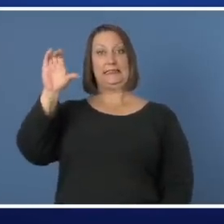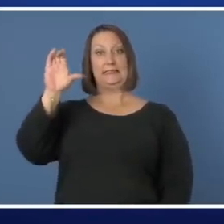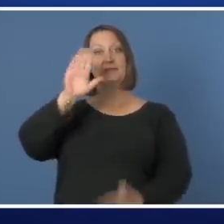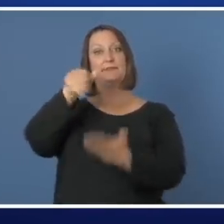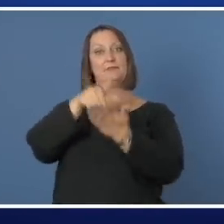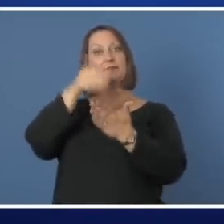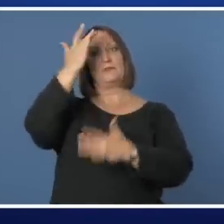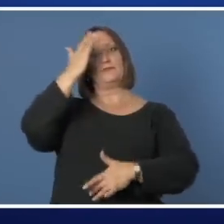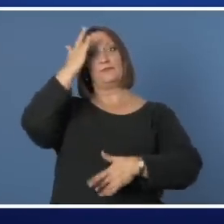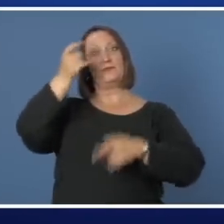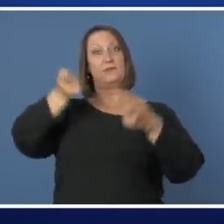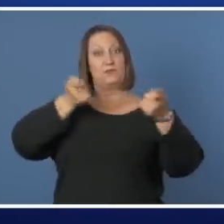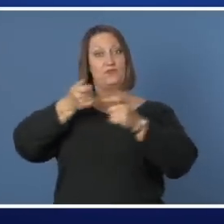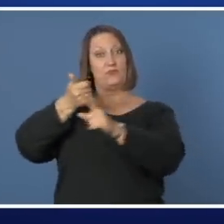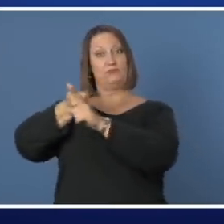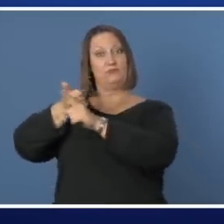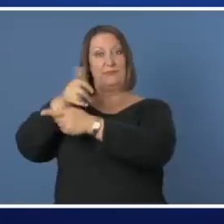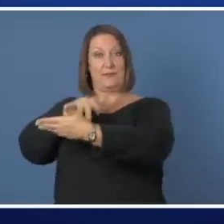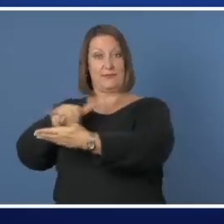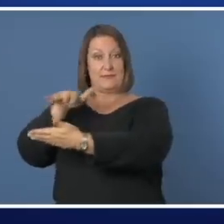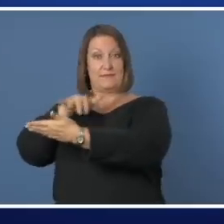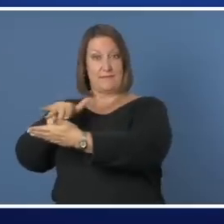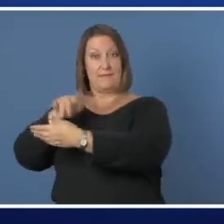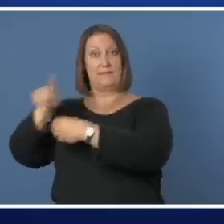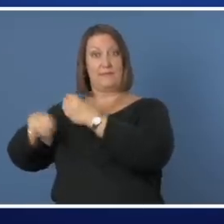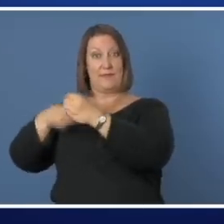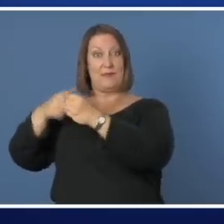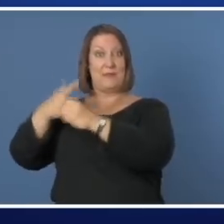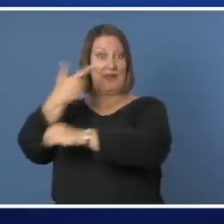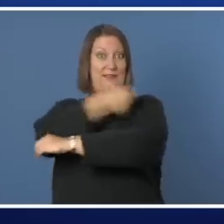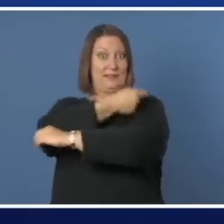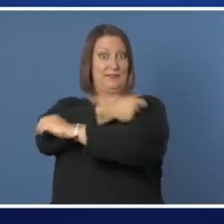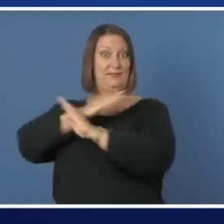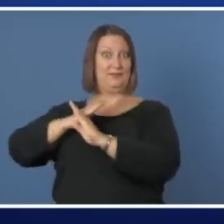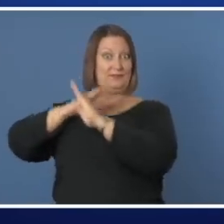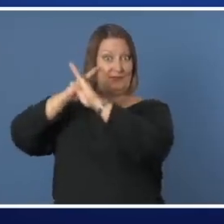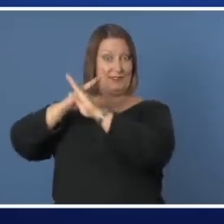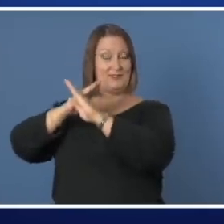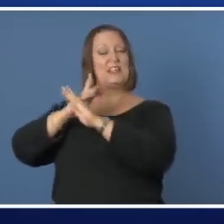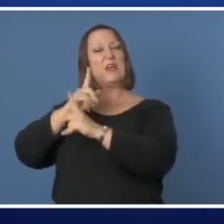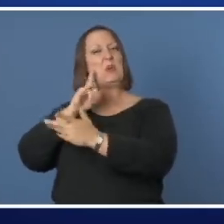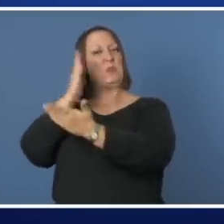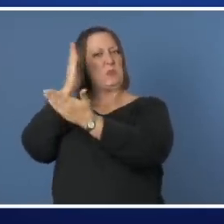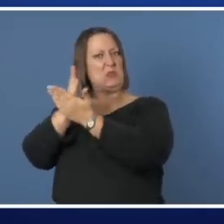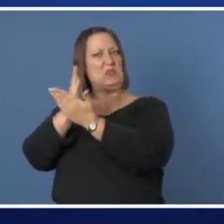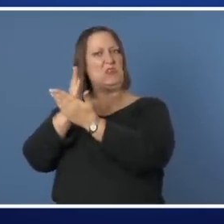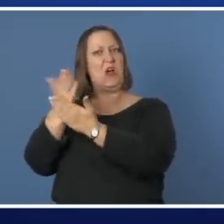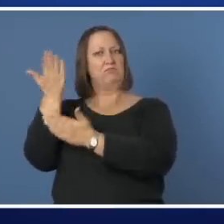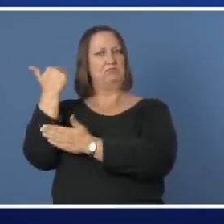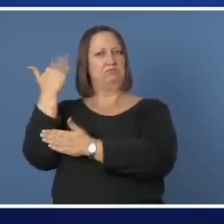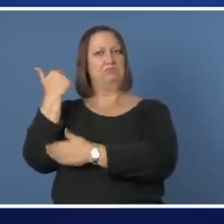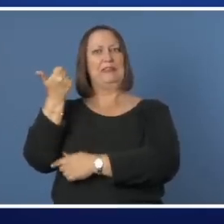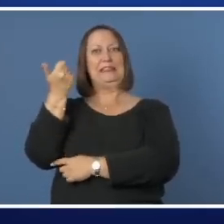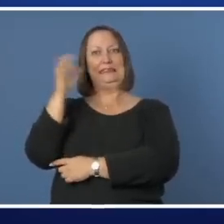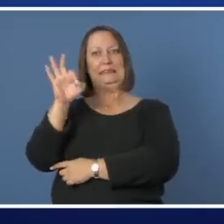the CDC since the vaccine has not been administered in the US since 1972